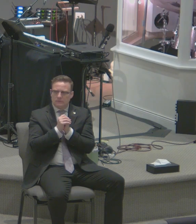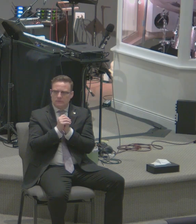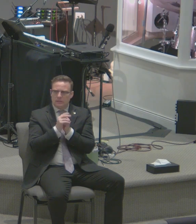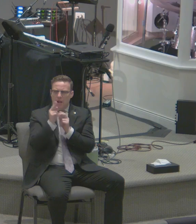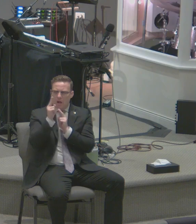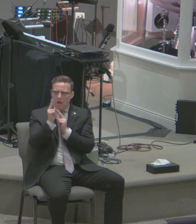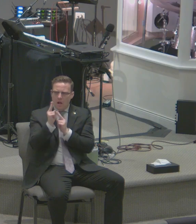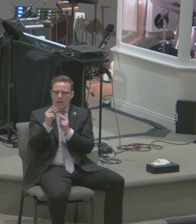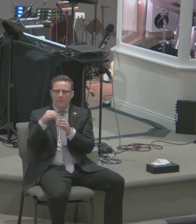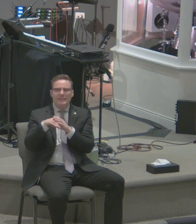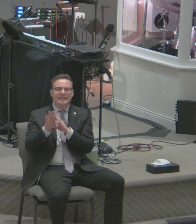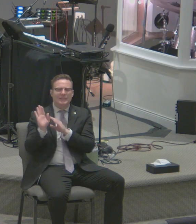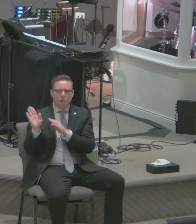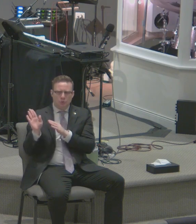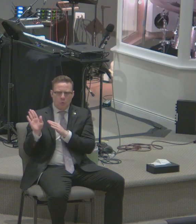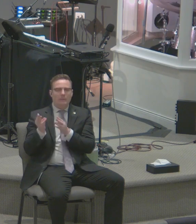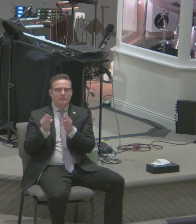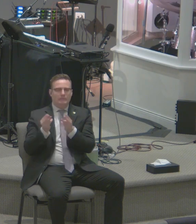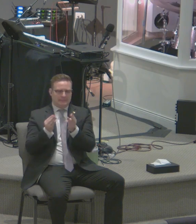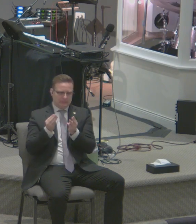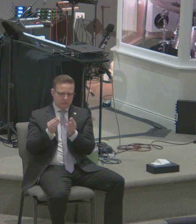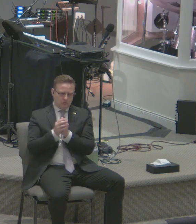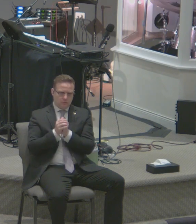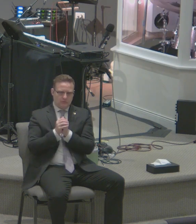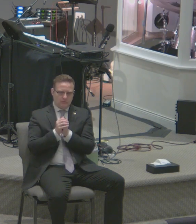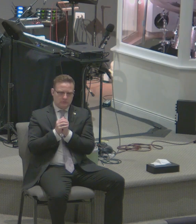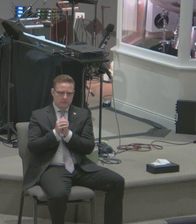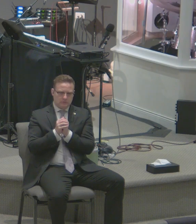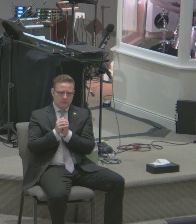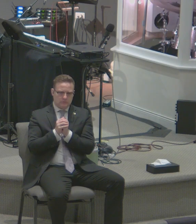It's an honor to be in your ministry.